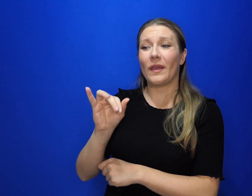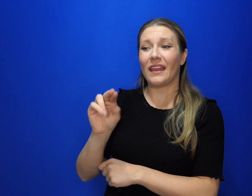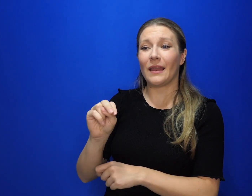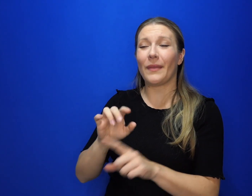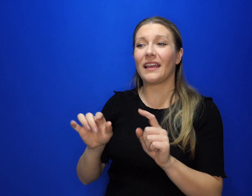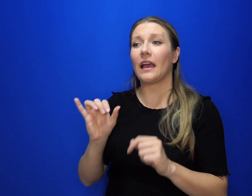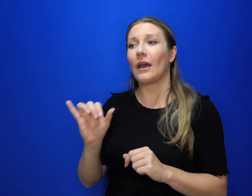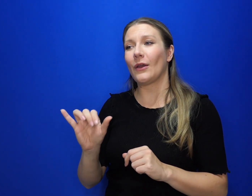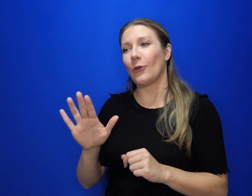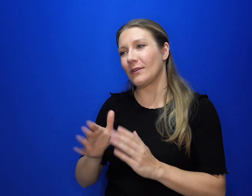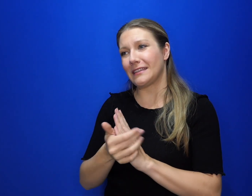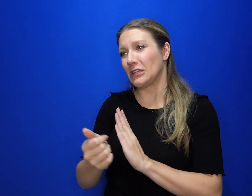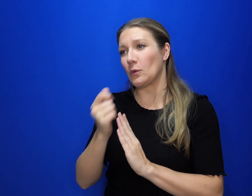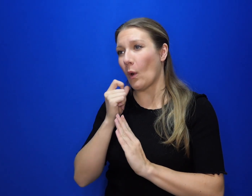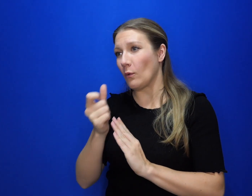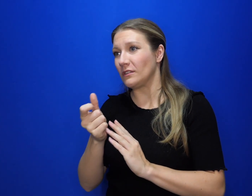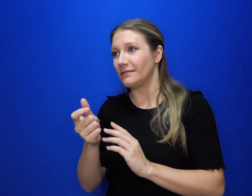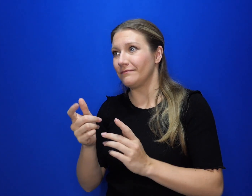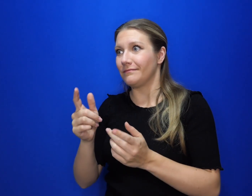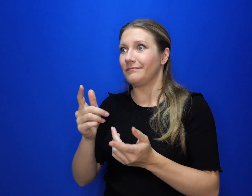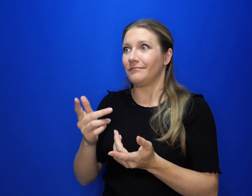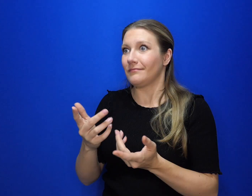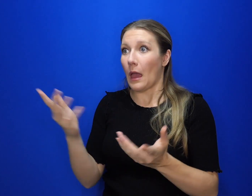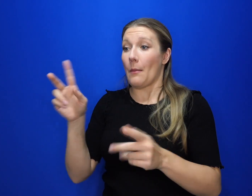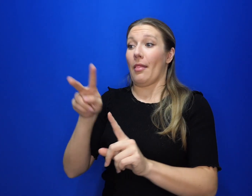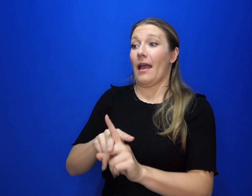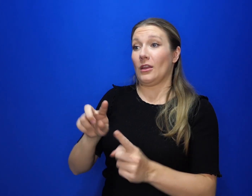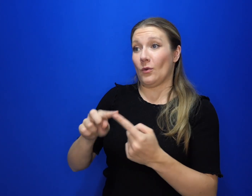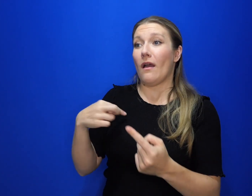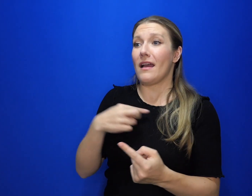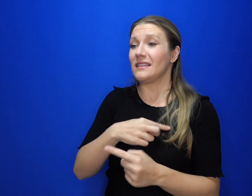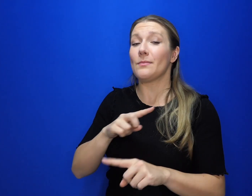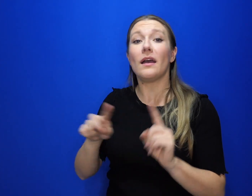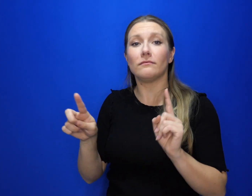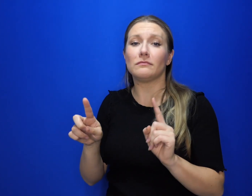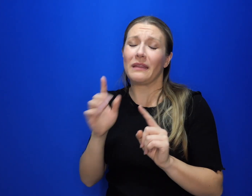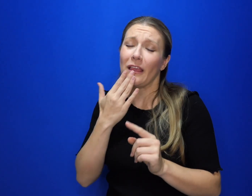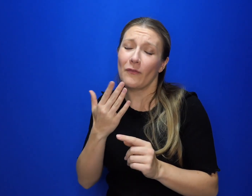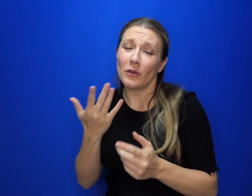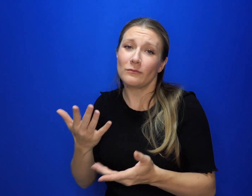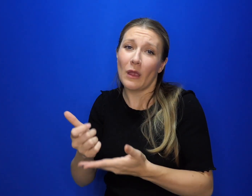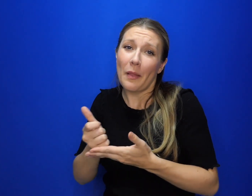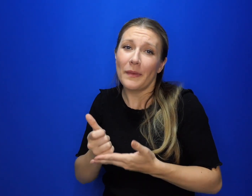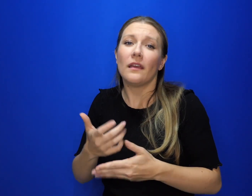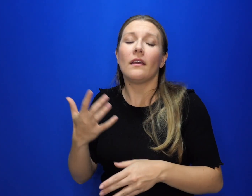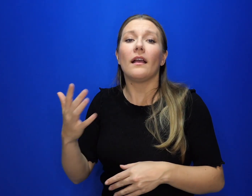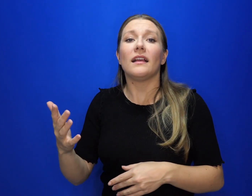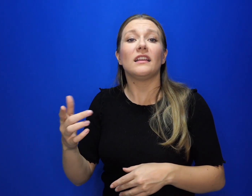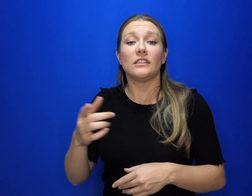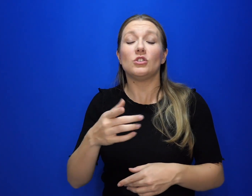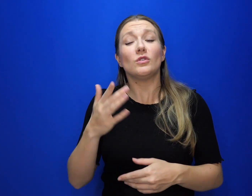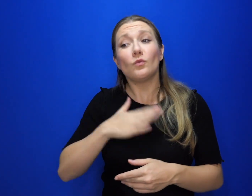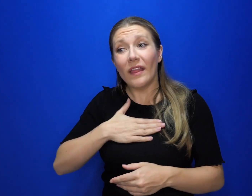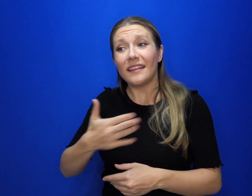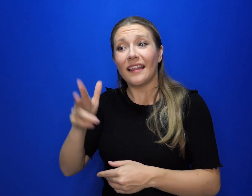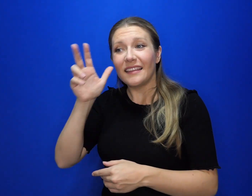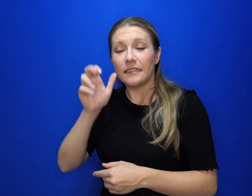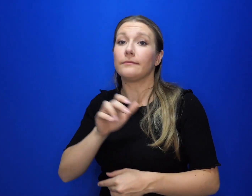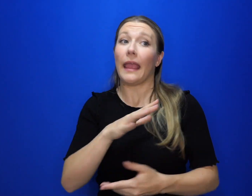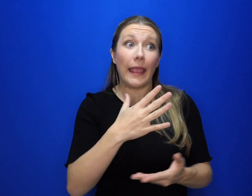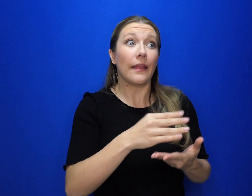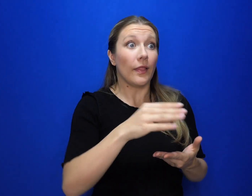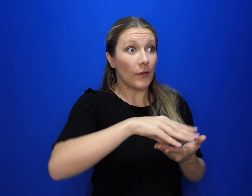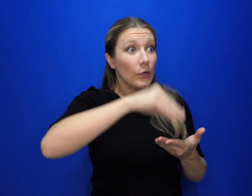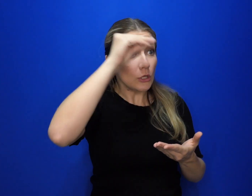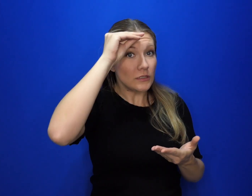Your skills are not going to translate here, but thank you very much. But we still, she was willing to listen. And so those are the people, and those are the people